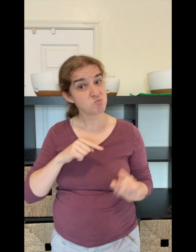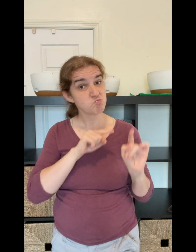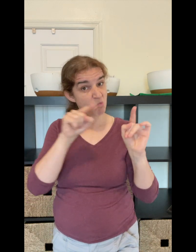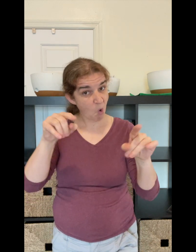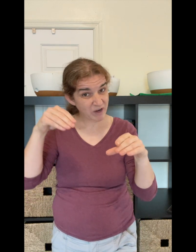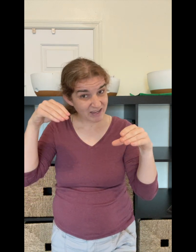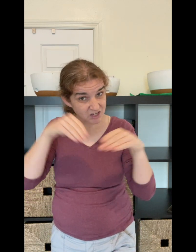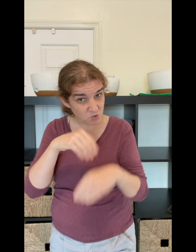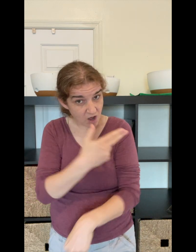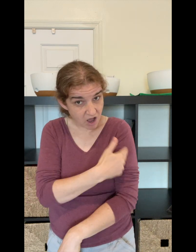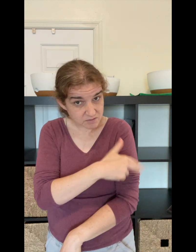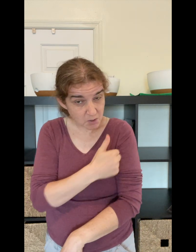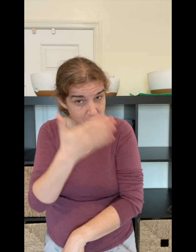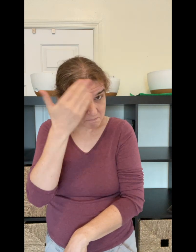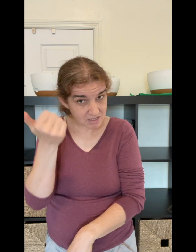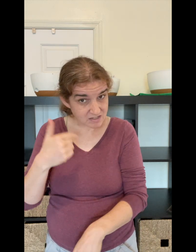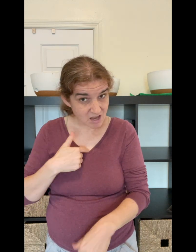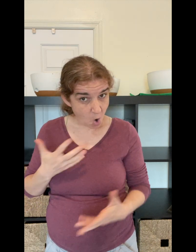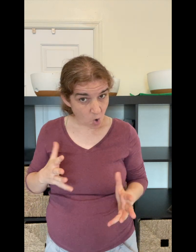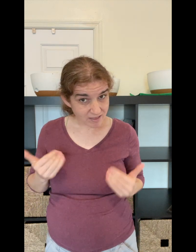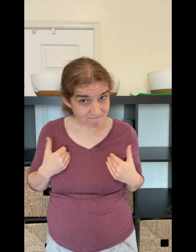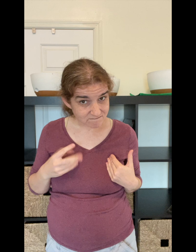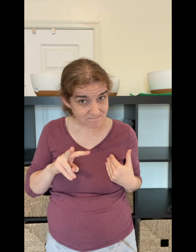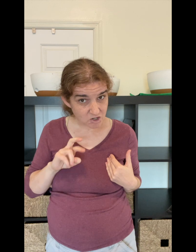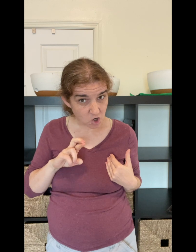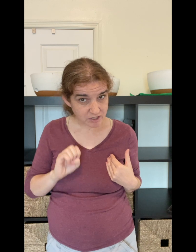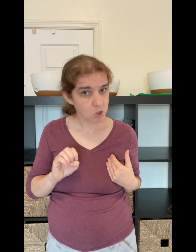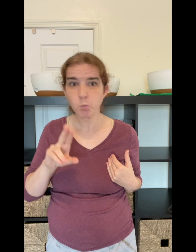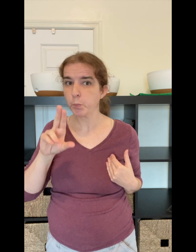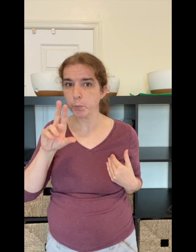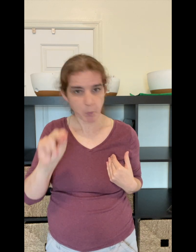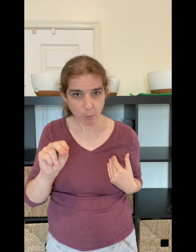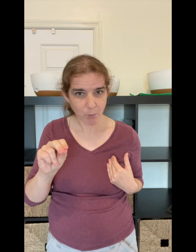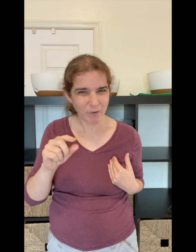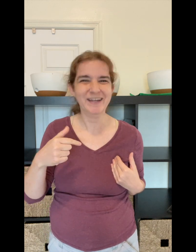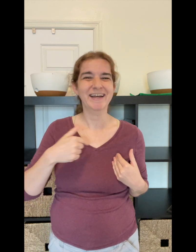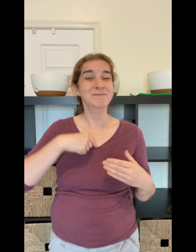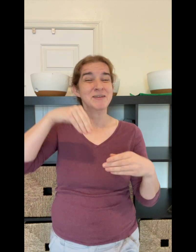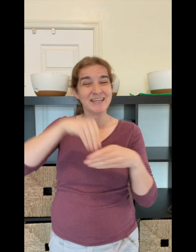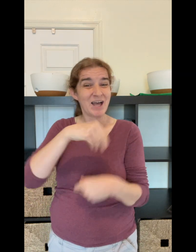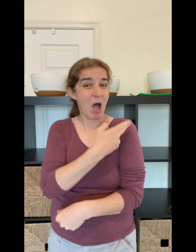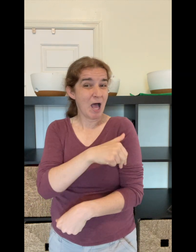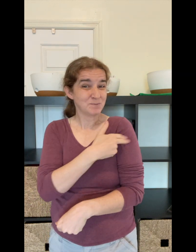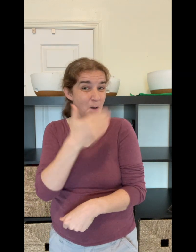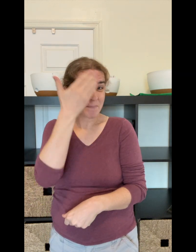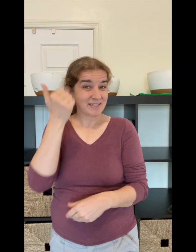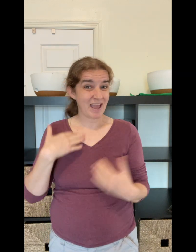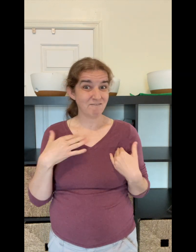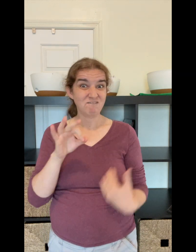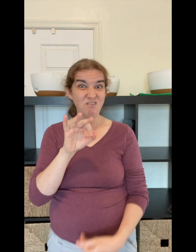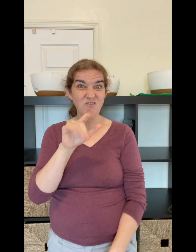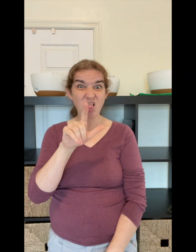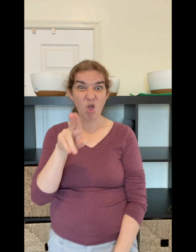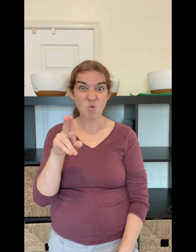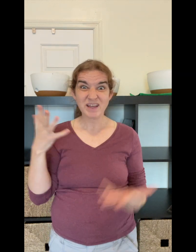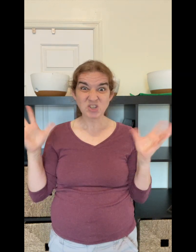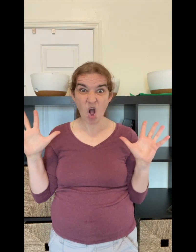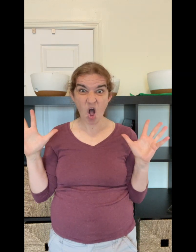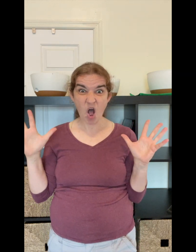hospital. I went into the hospital because I already had VRE? No. I'm in the hospital because I have the flu.